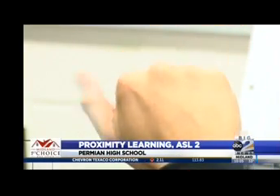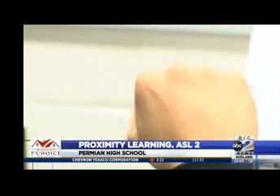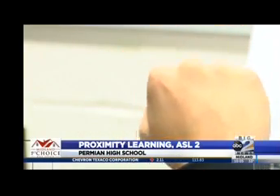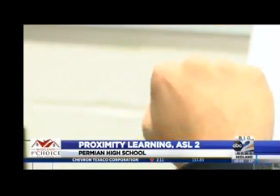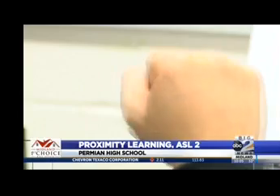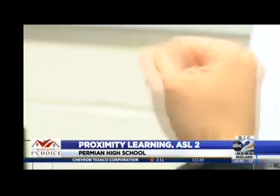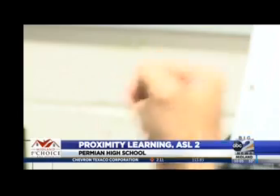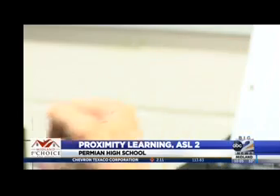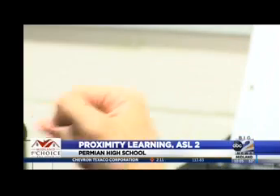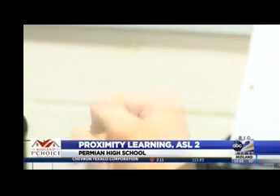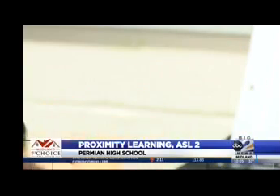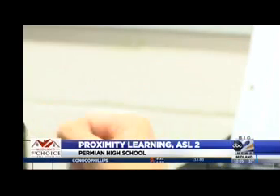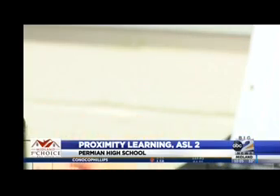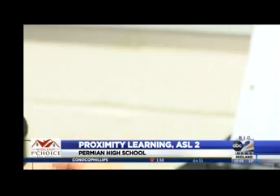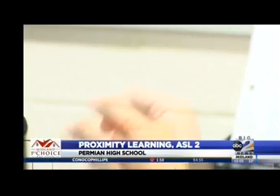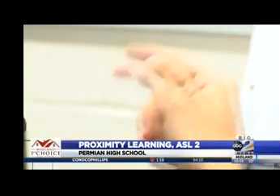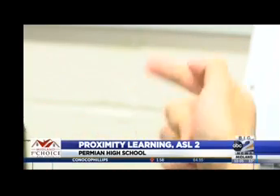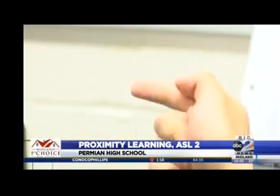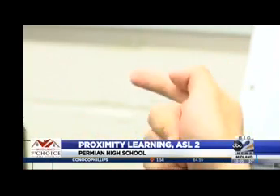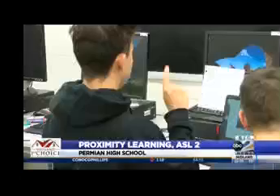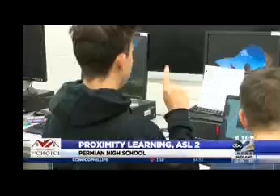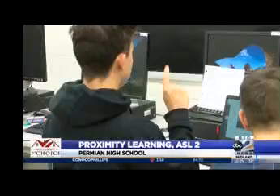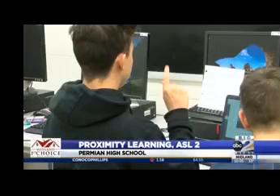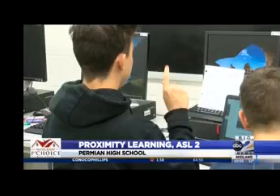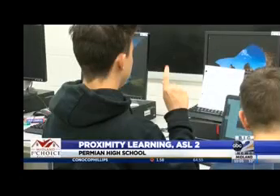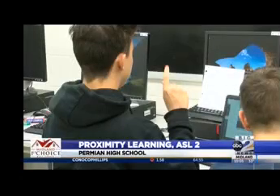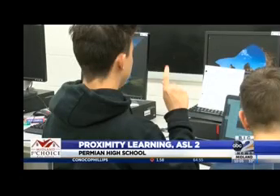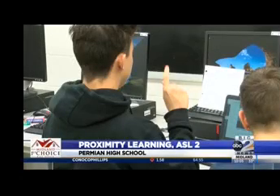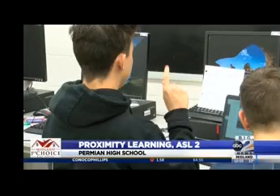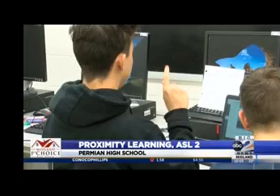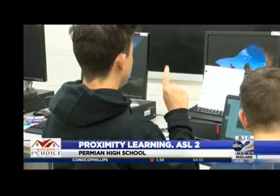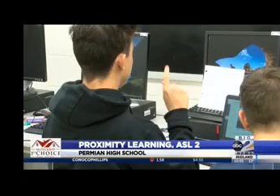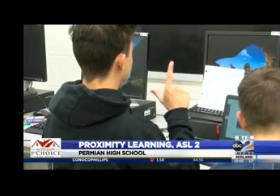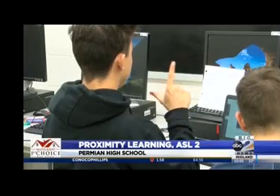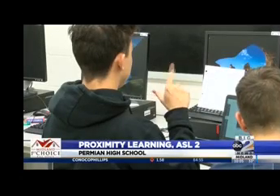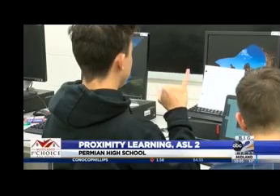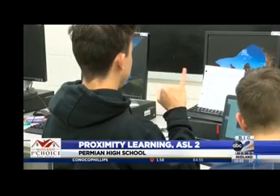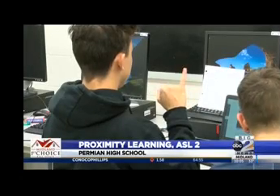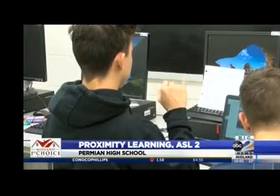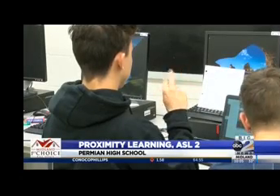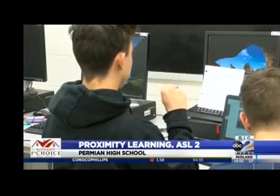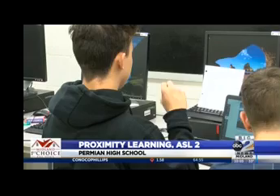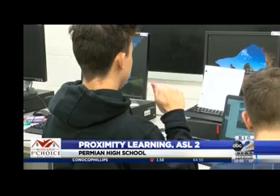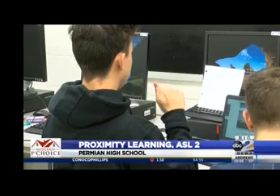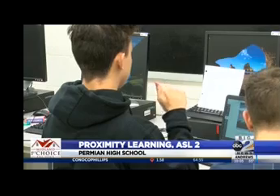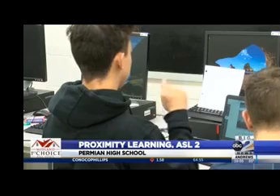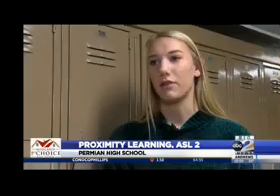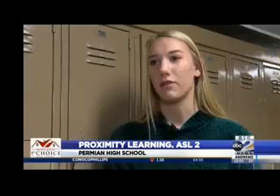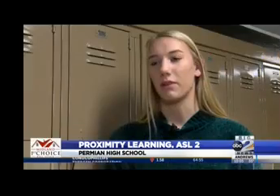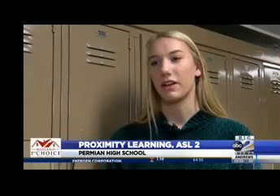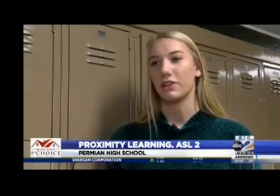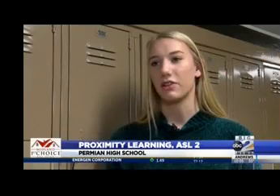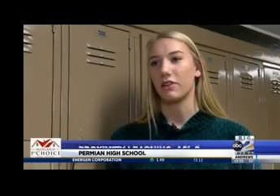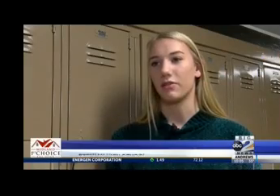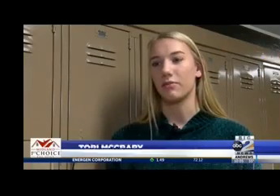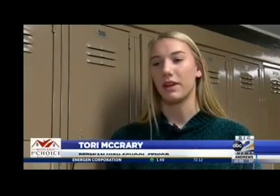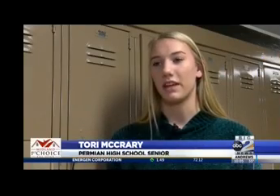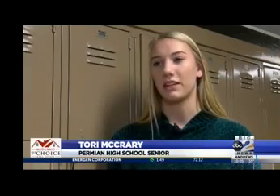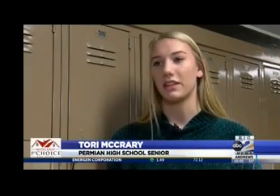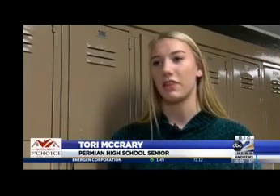and Thursday we review it all, and then do our work. You have a week to do all the assignments that are given, and so you can work at your own pace, and then you can